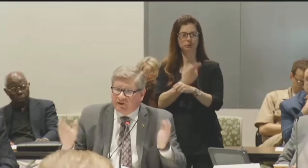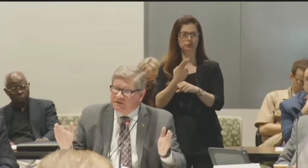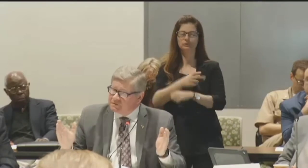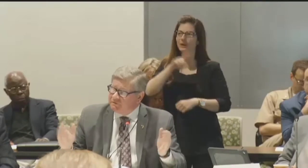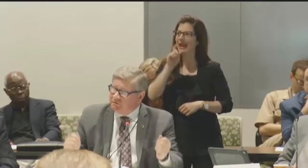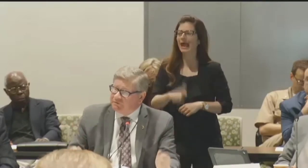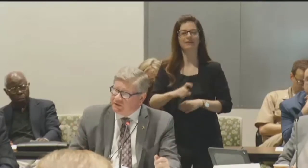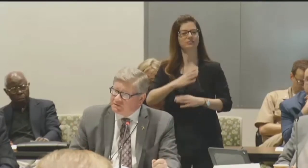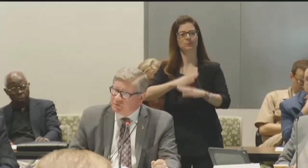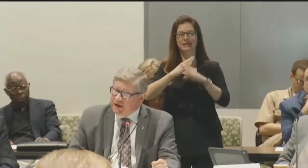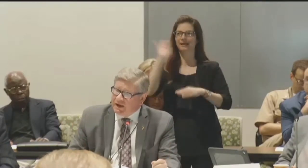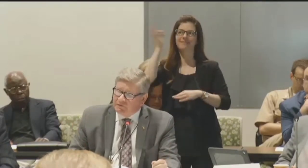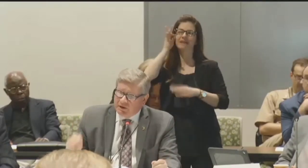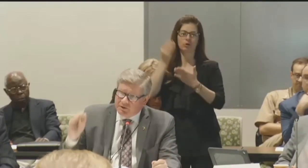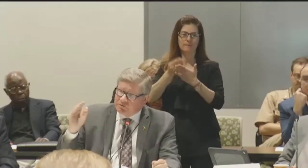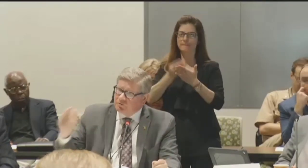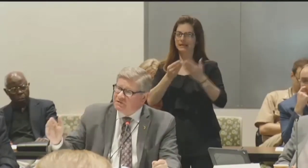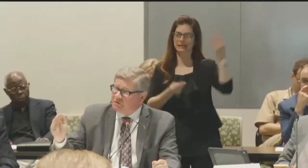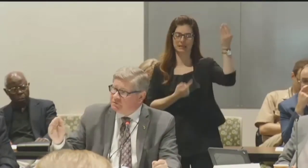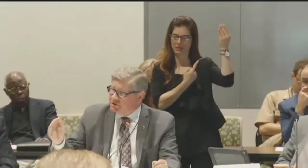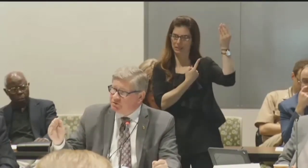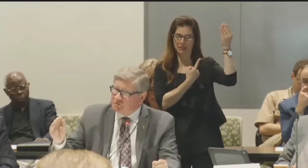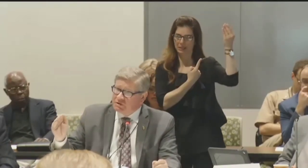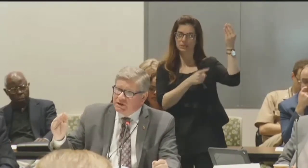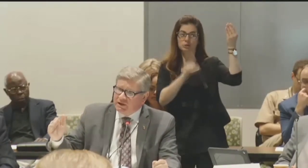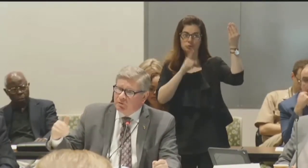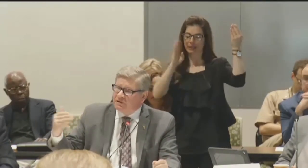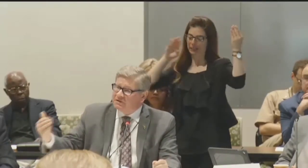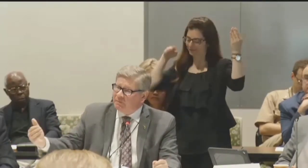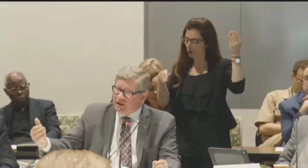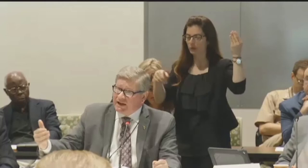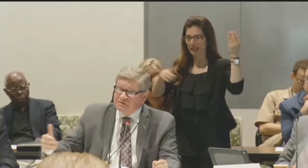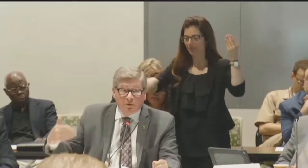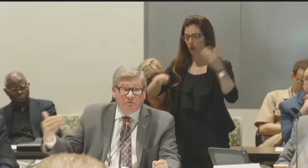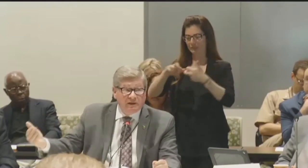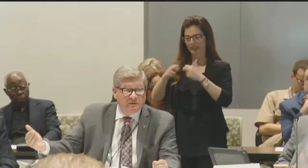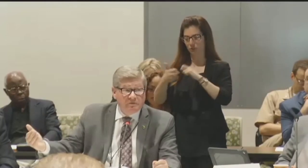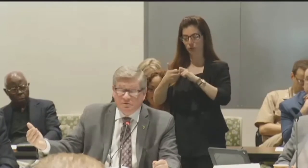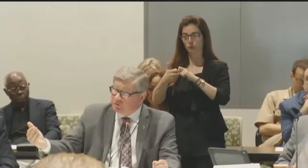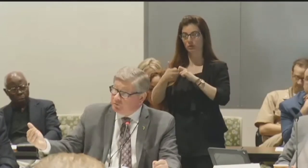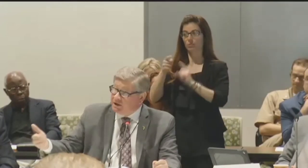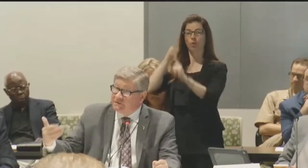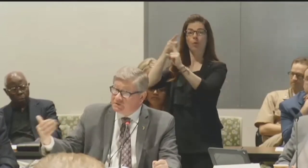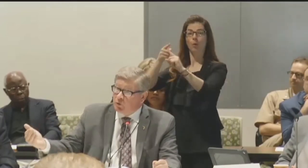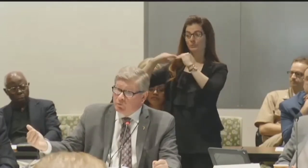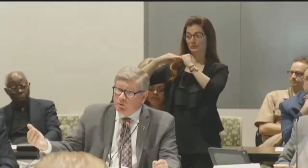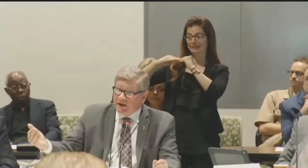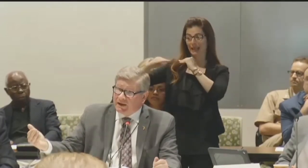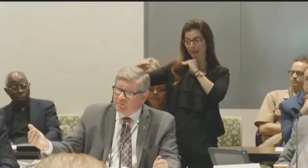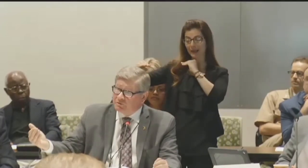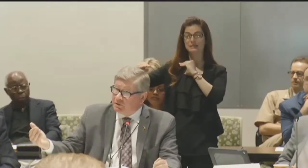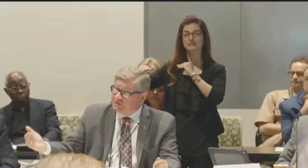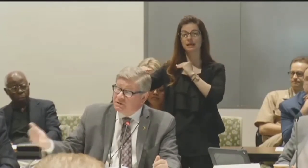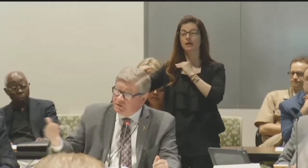the funds, the federal funds that we have, to address those issues in order to stabilize and hopefully in the future create some rate